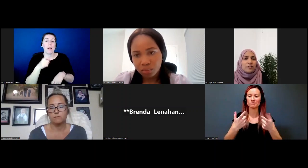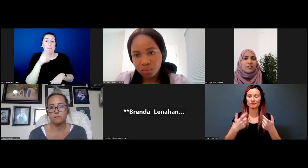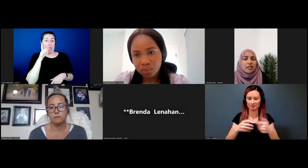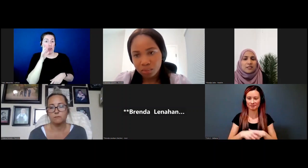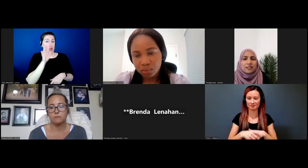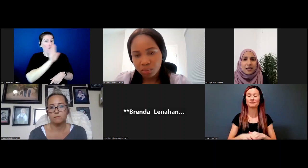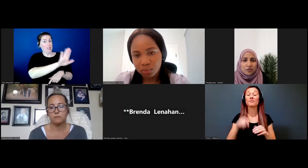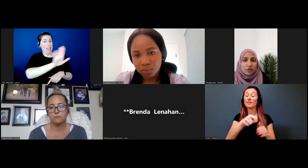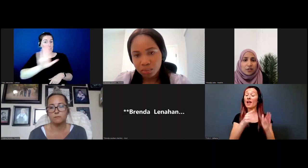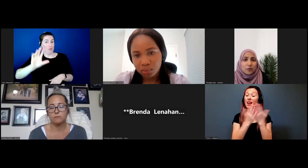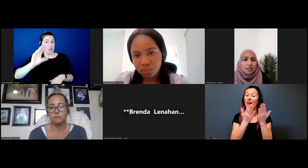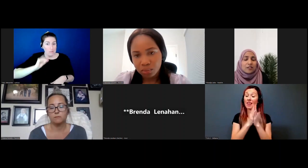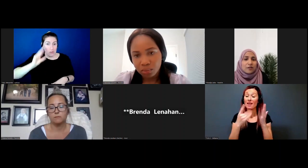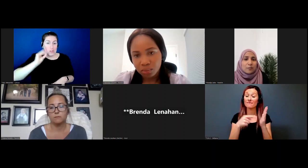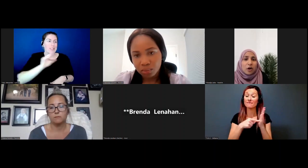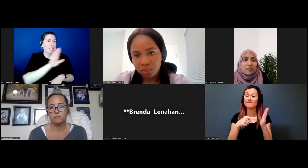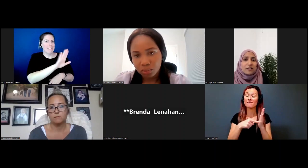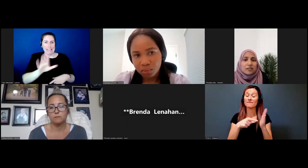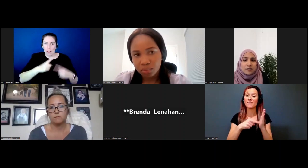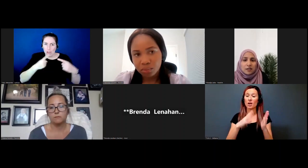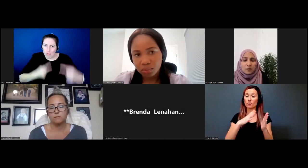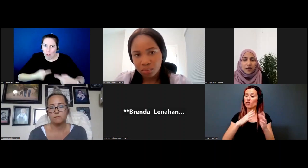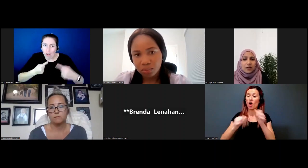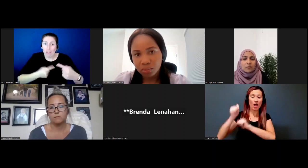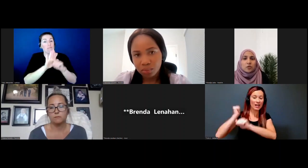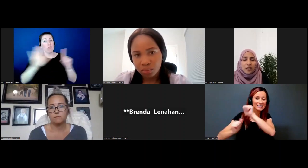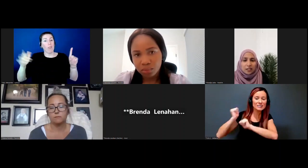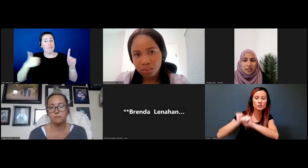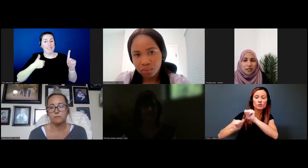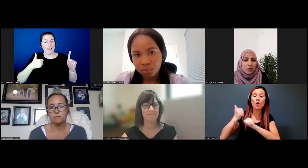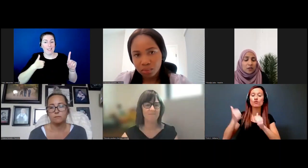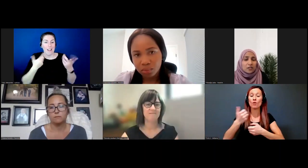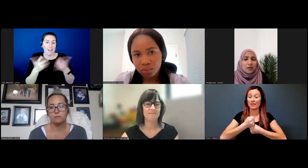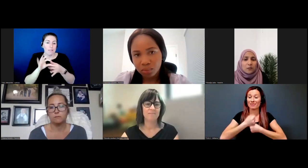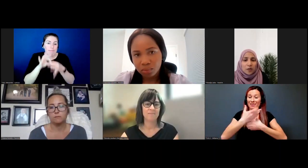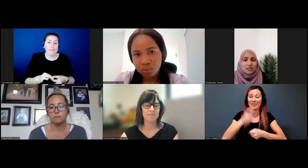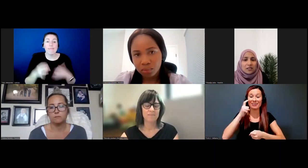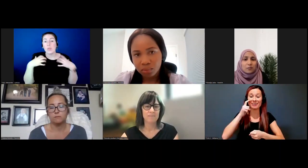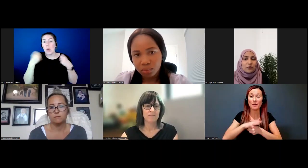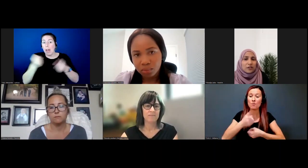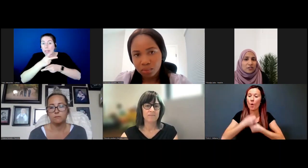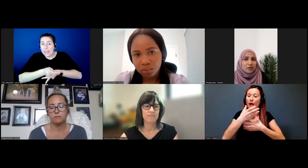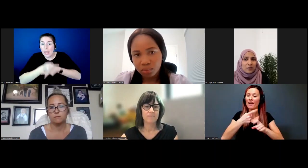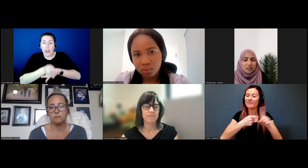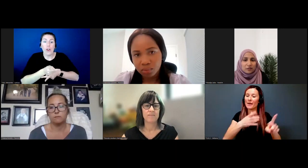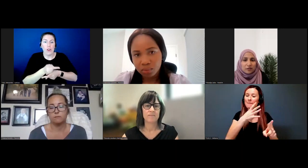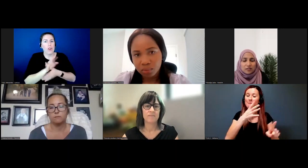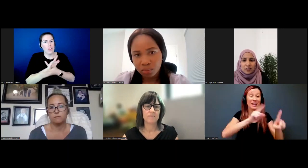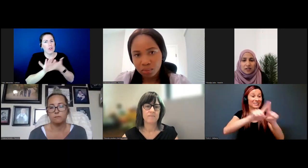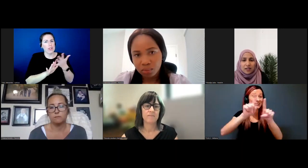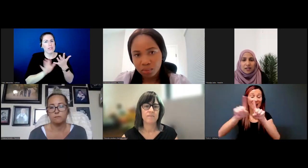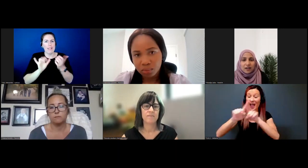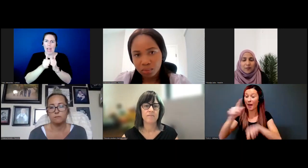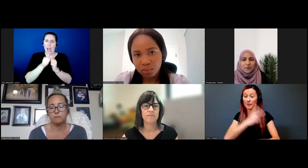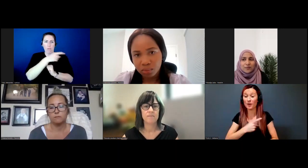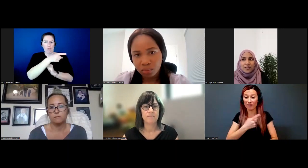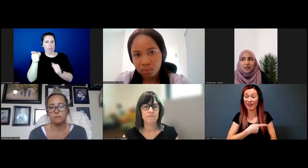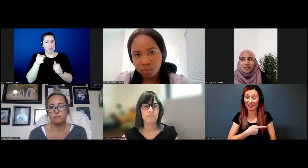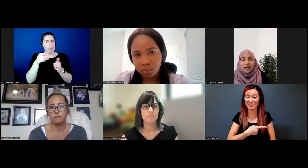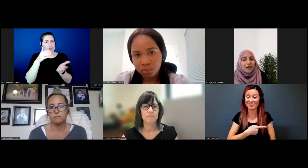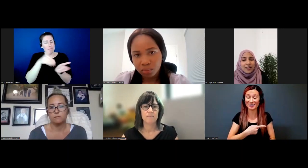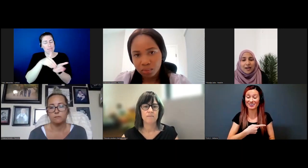the different things that they have struggled with in different provinces when it comes to healthcare. What are some ways that professionals can make a difference?